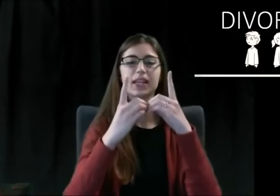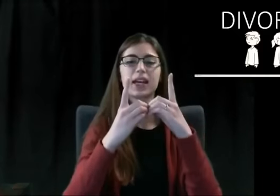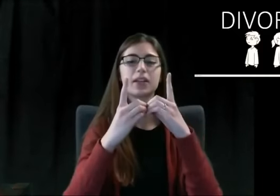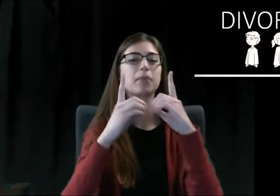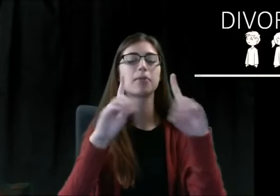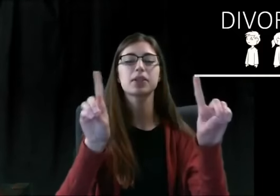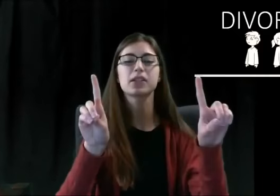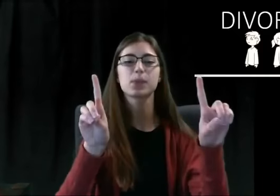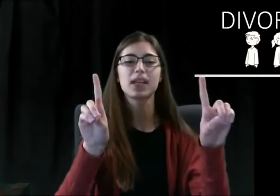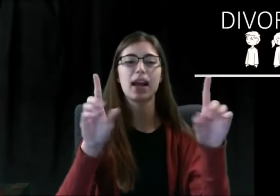Your palms are going to swing out.